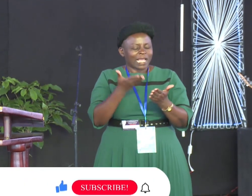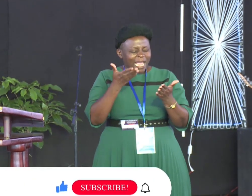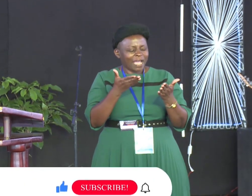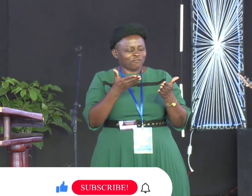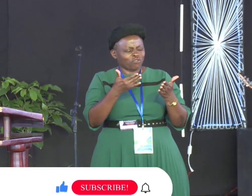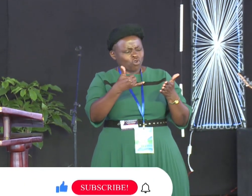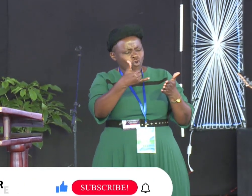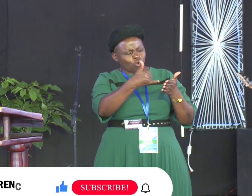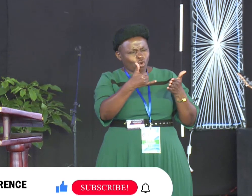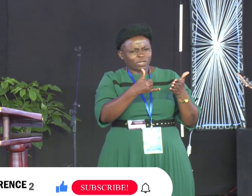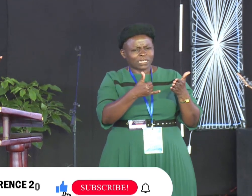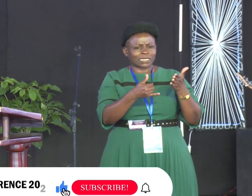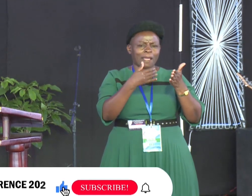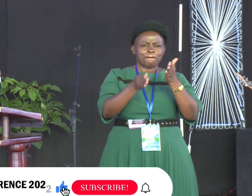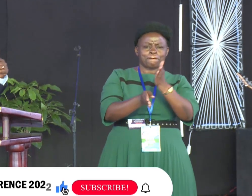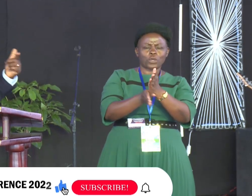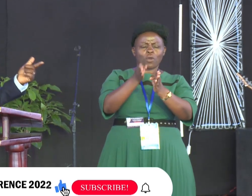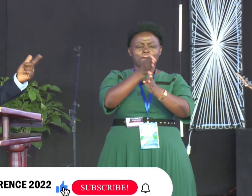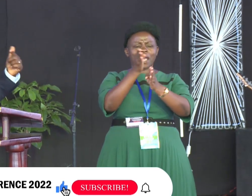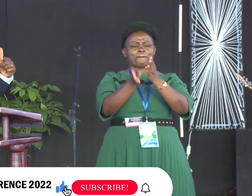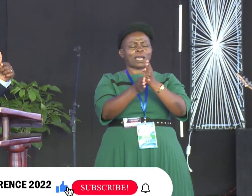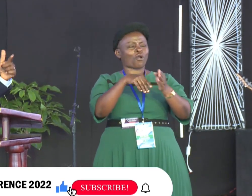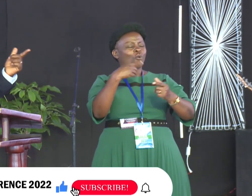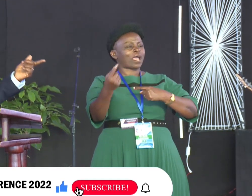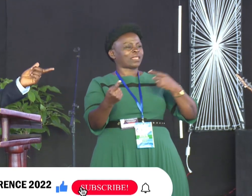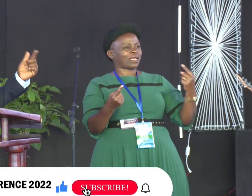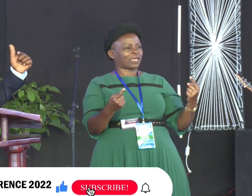in the conversation. Nga muzi imbagana. When you're building one